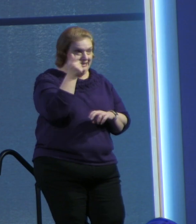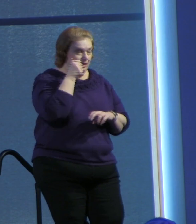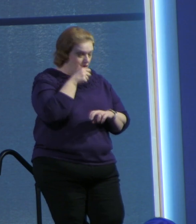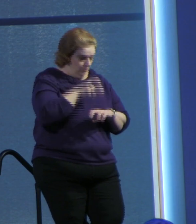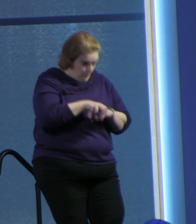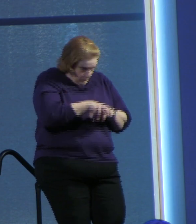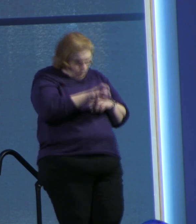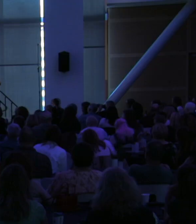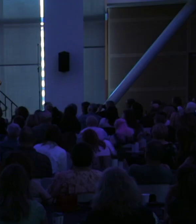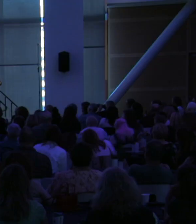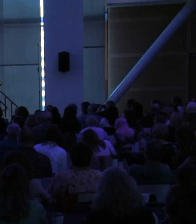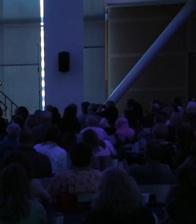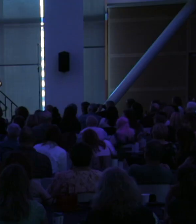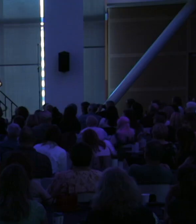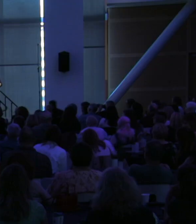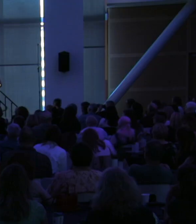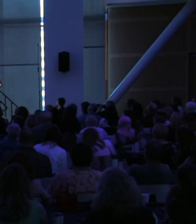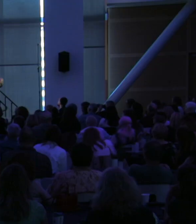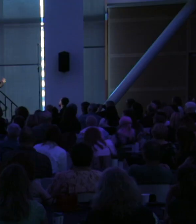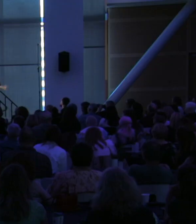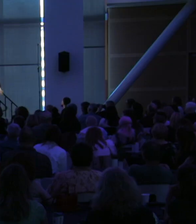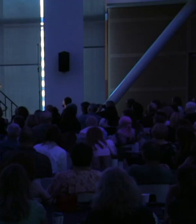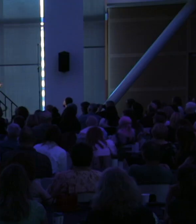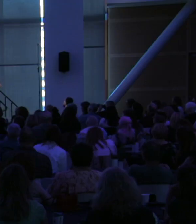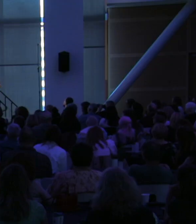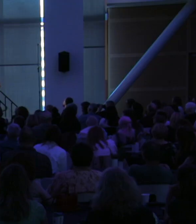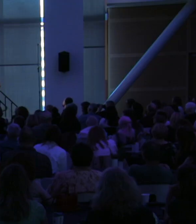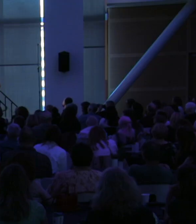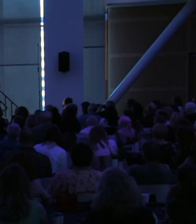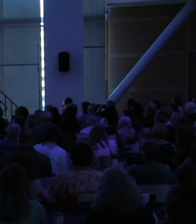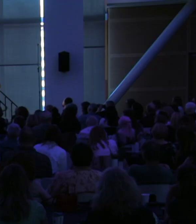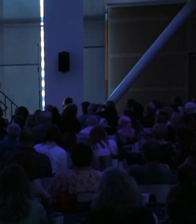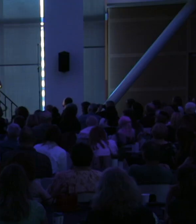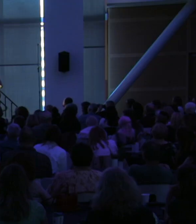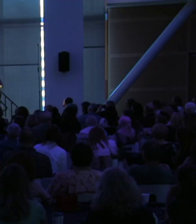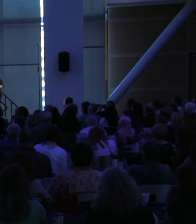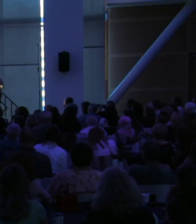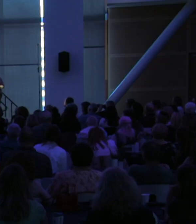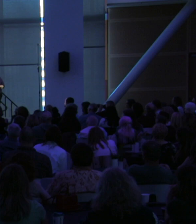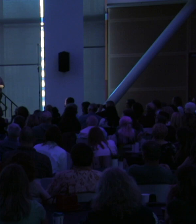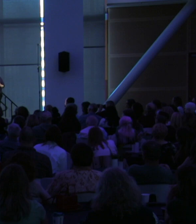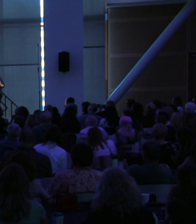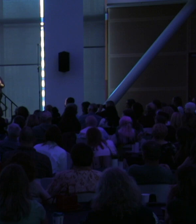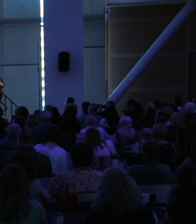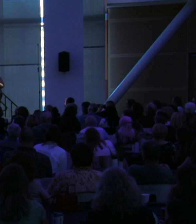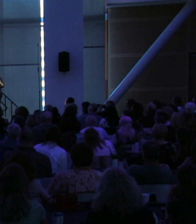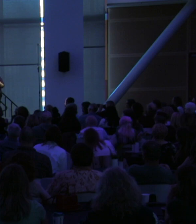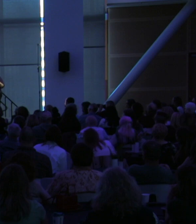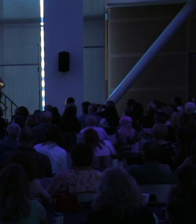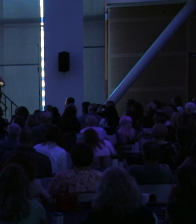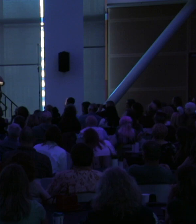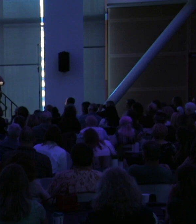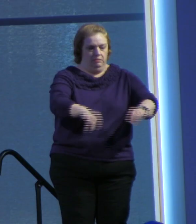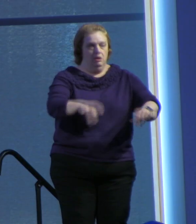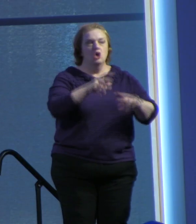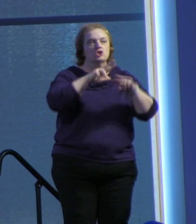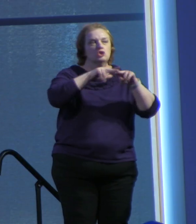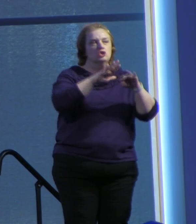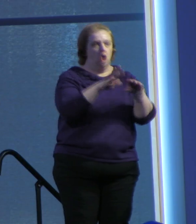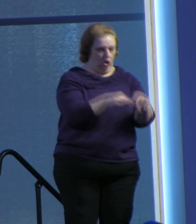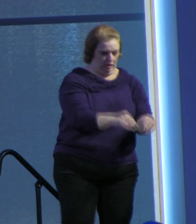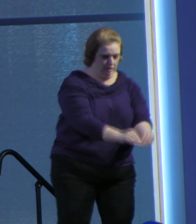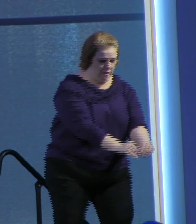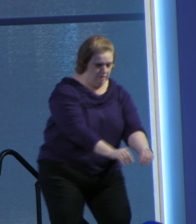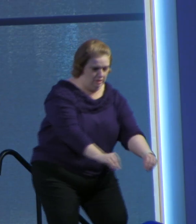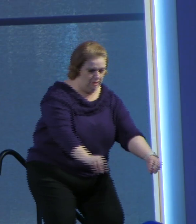Off he goes. So Mary and I are like, okay, this is freaky. We're lighting candles. We're putting salt across the doors. We're doing whatever